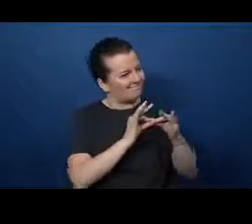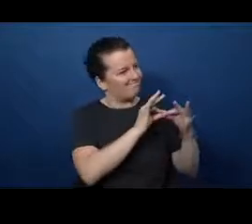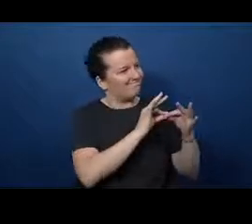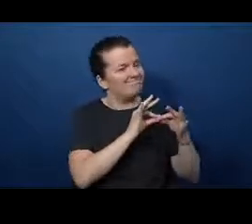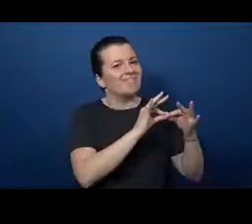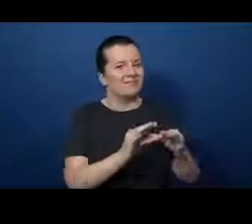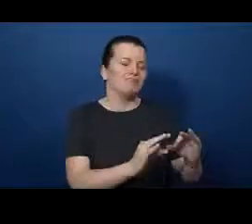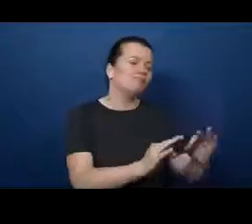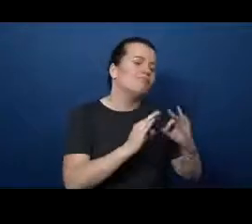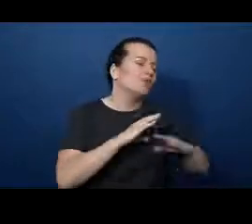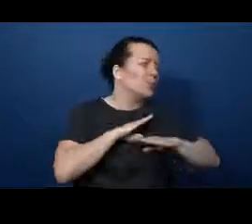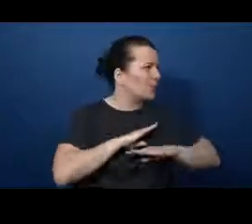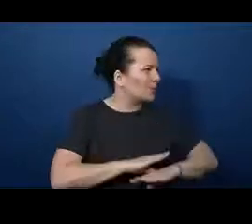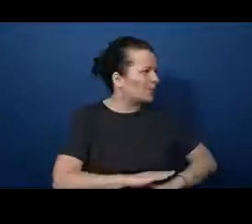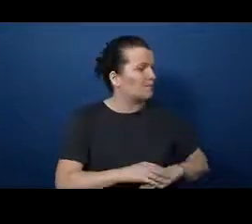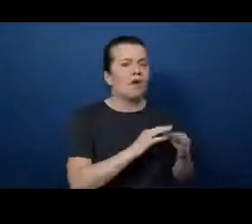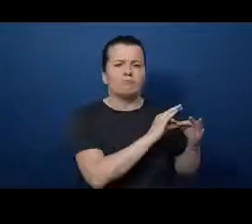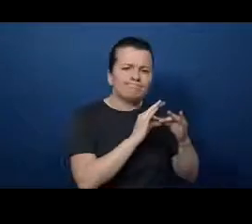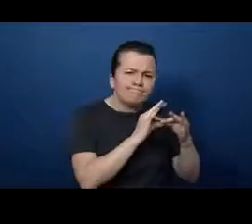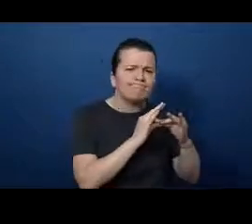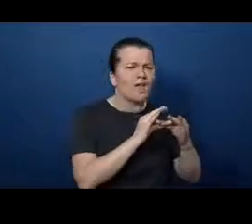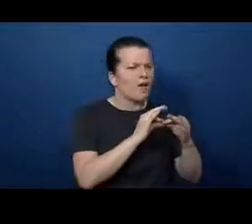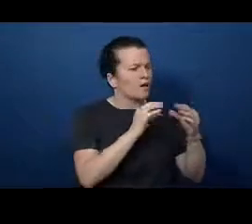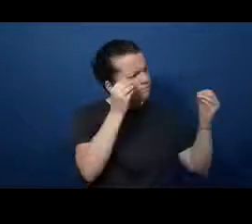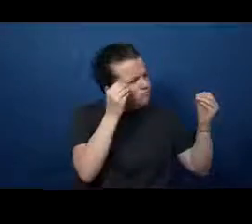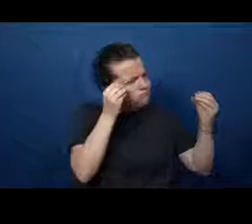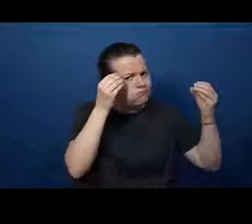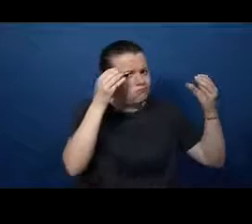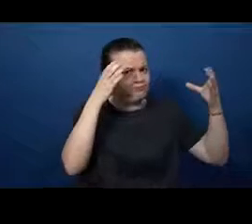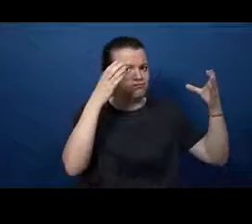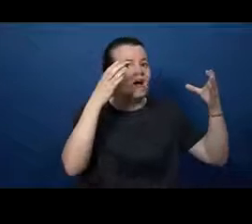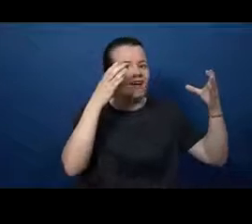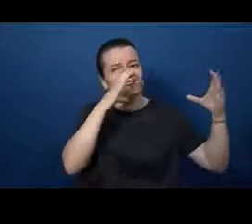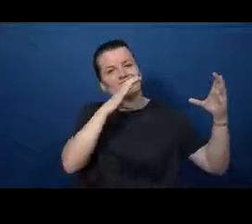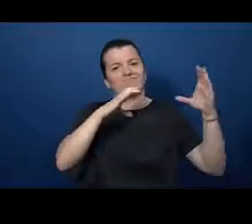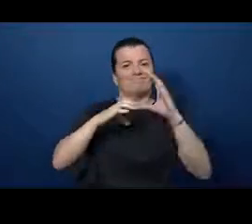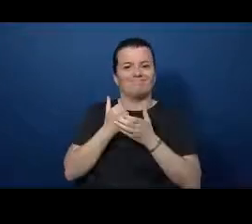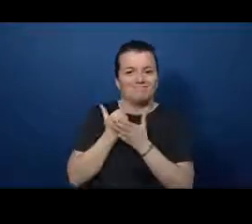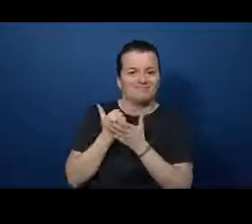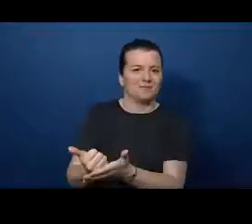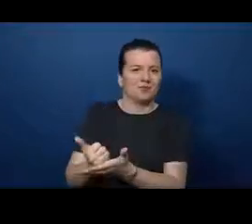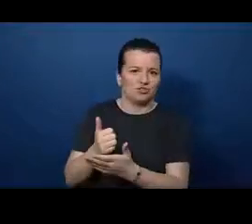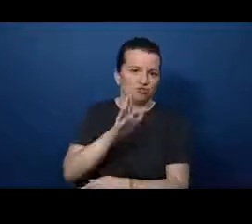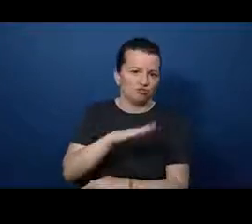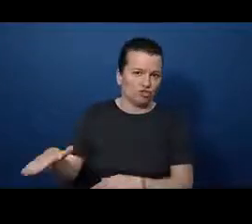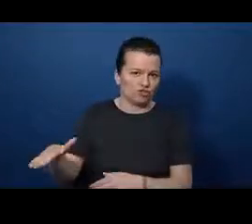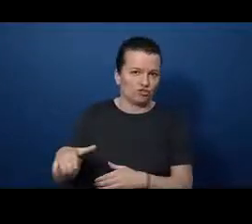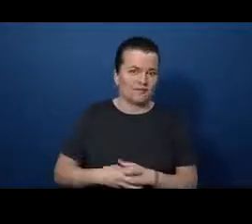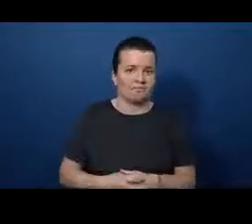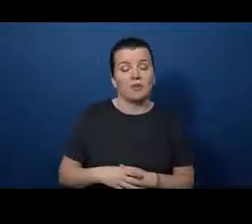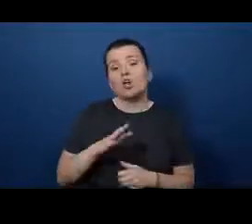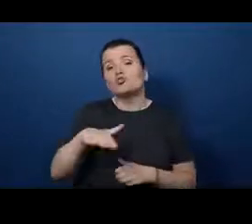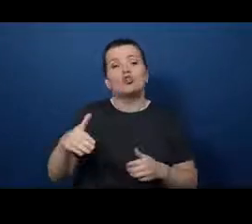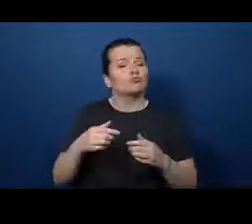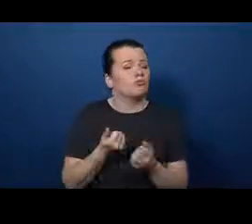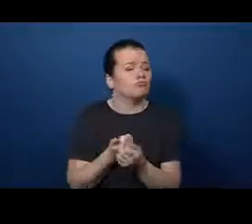if research-based knowledge is shared among those who work with and for children and those who influence children's living conditions, we have a